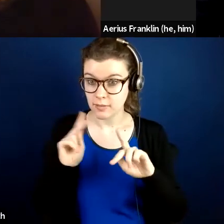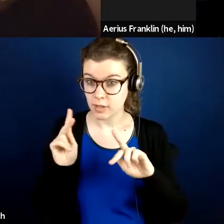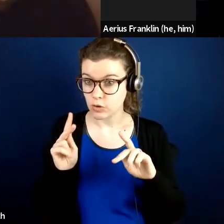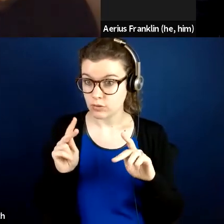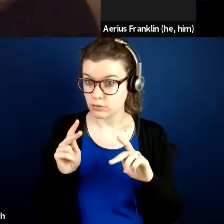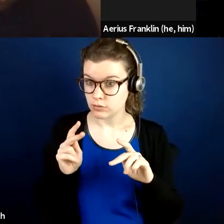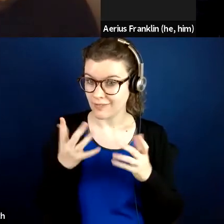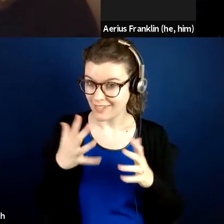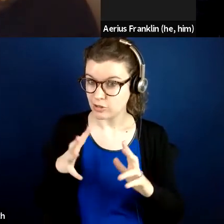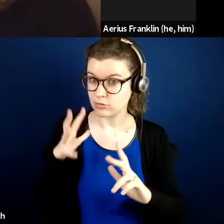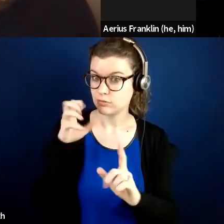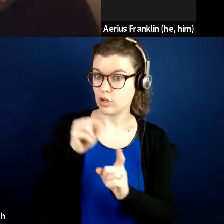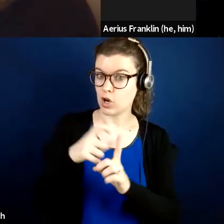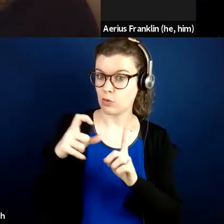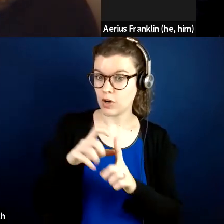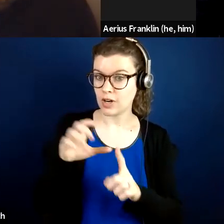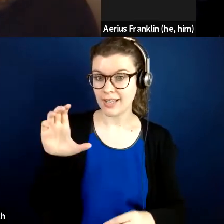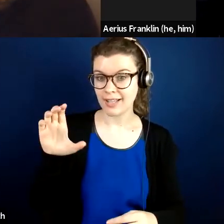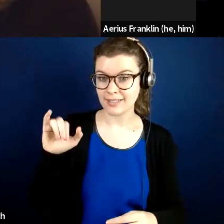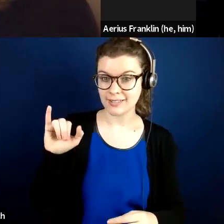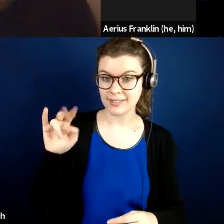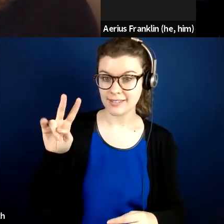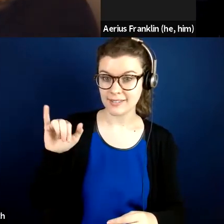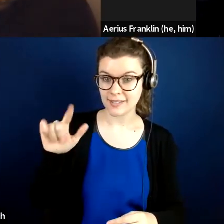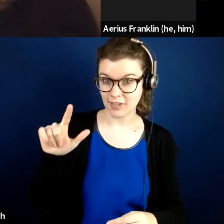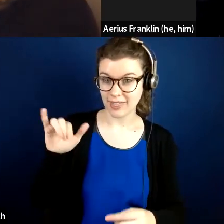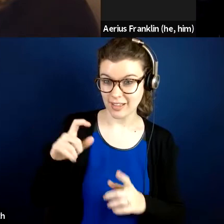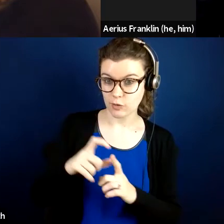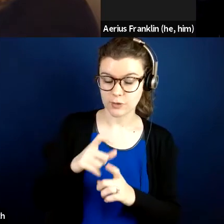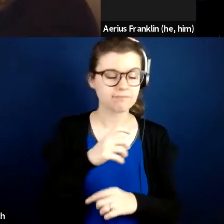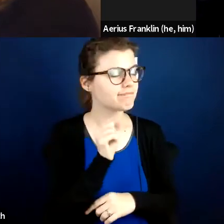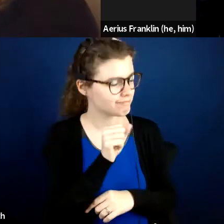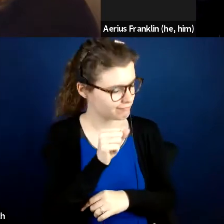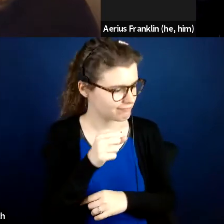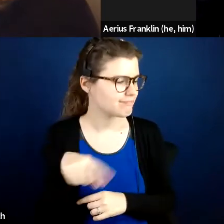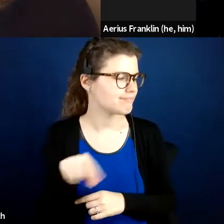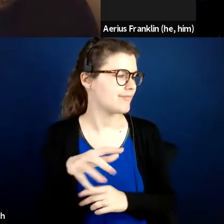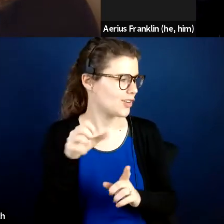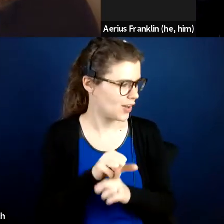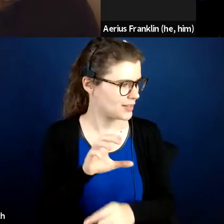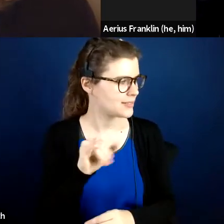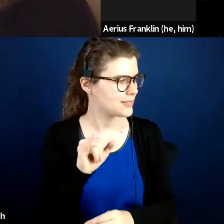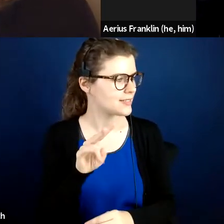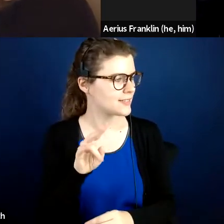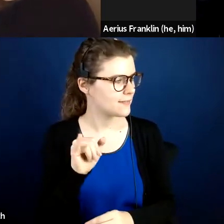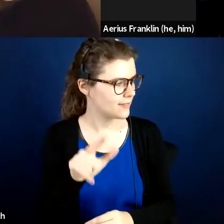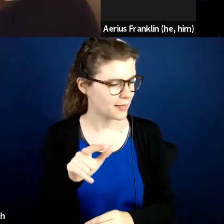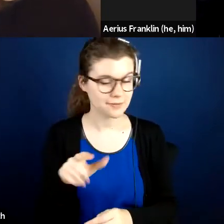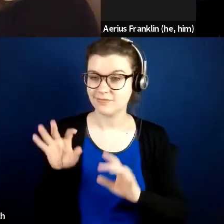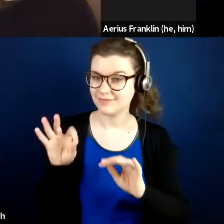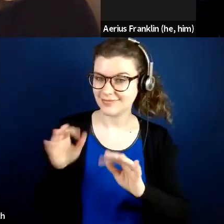the civil for the answer? Yep. It was civil. Perfect. All